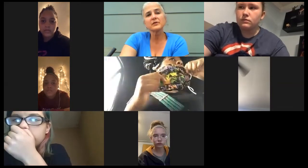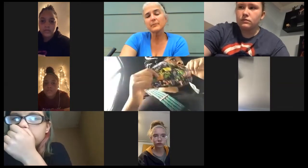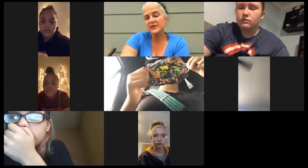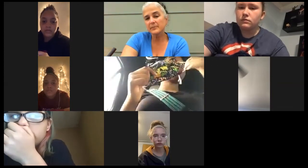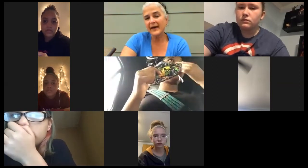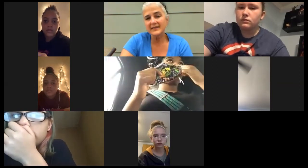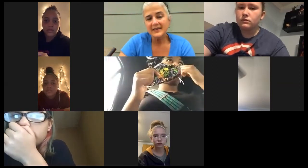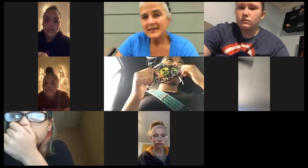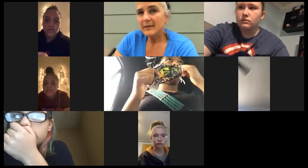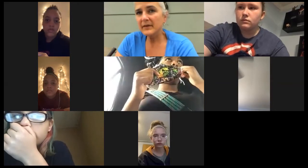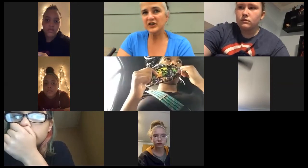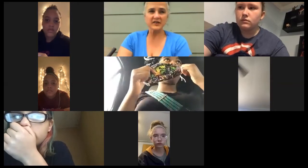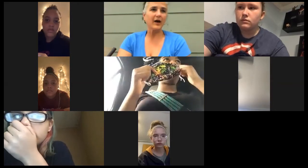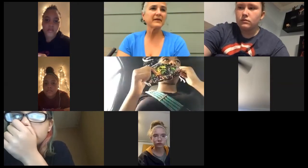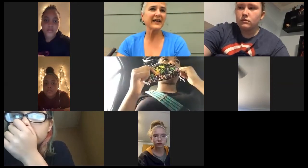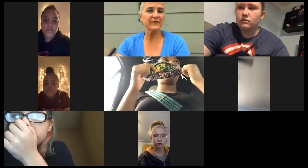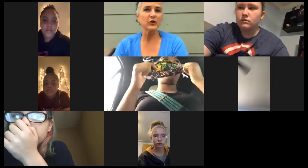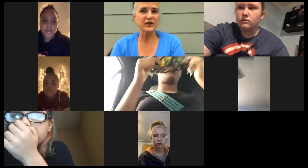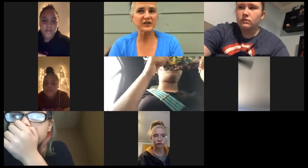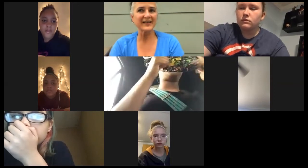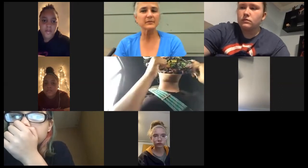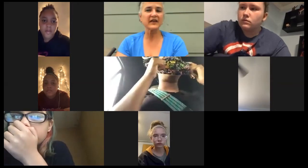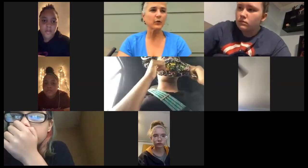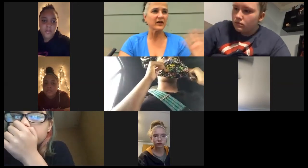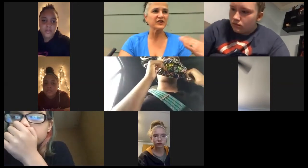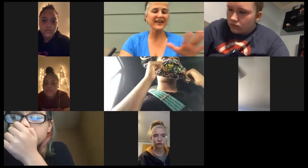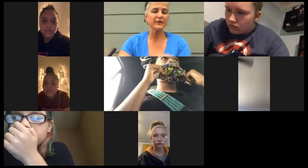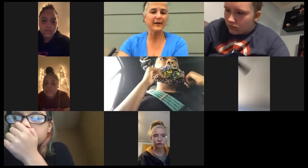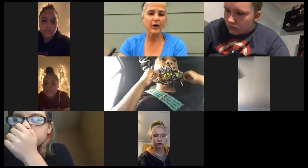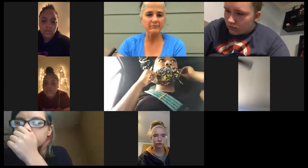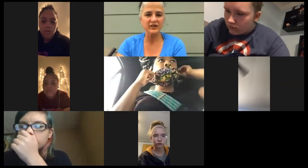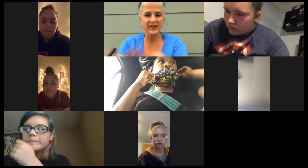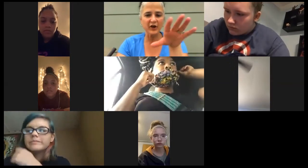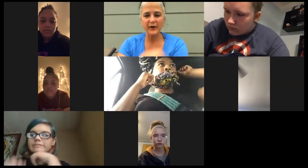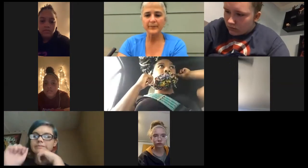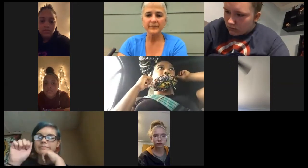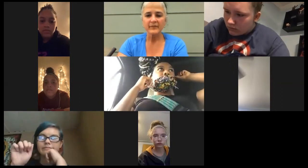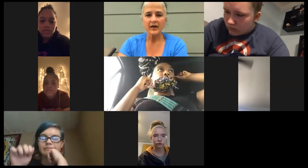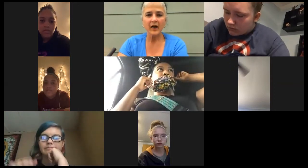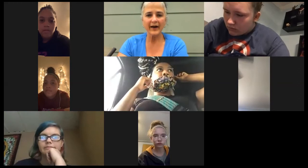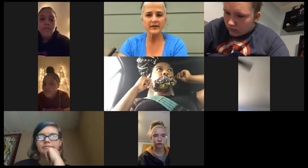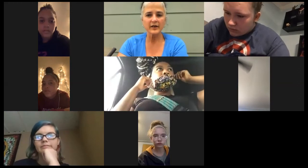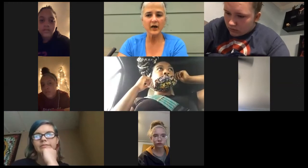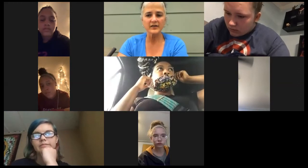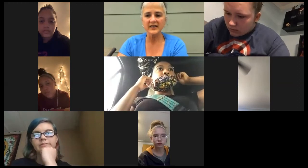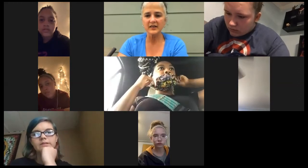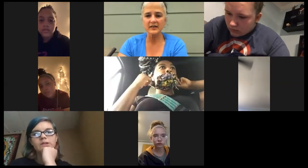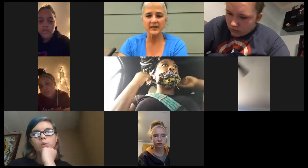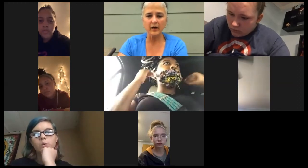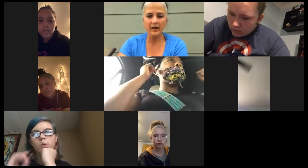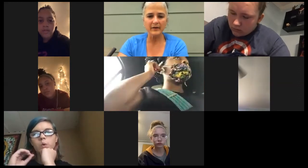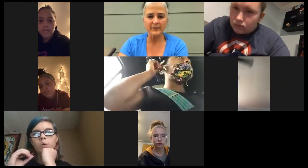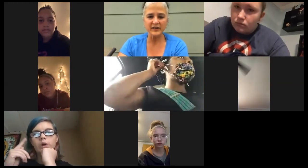to audibly participate, but she's not being hateful. She just has some stuff going on. She can't have her camera on. Just letting y'all know. All right. Go.